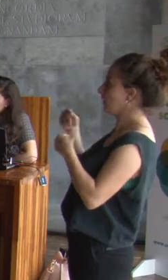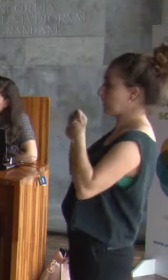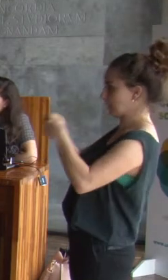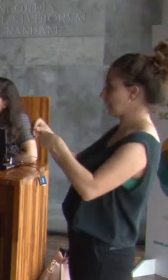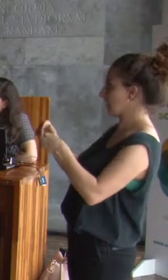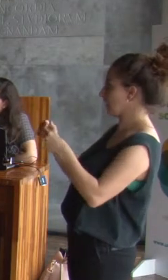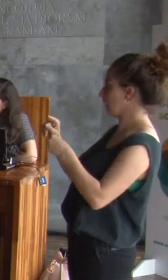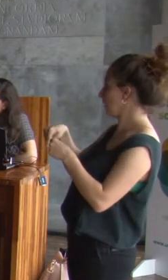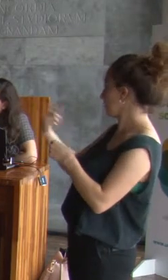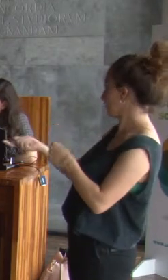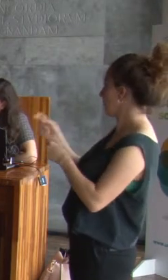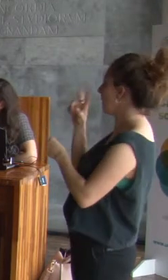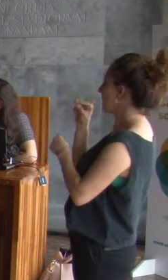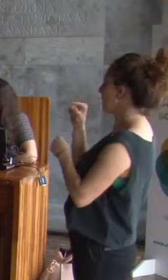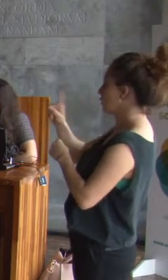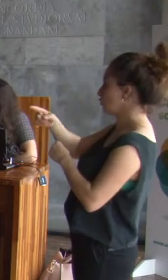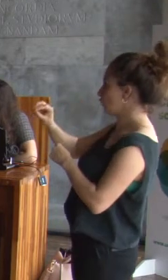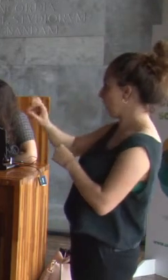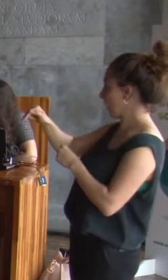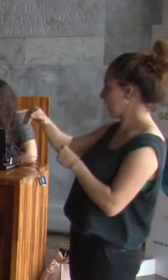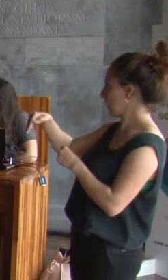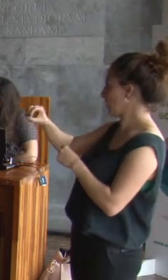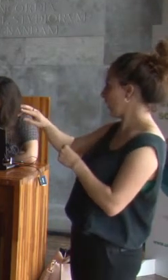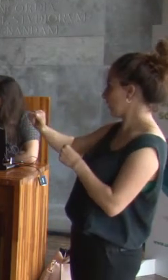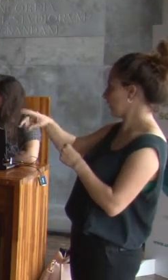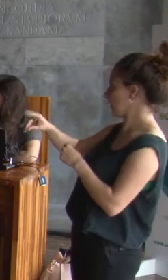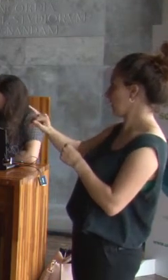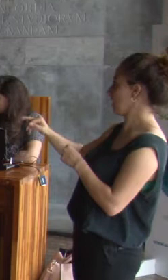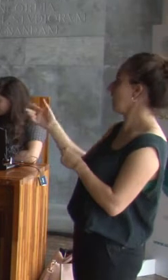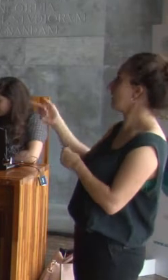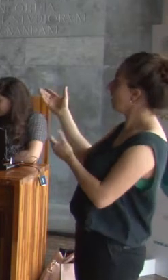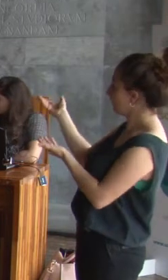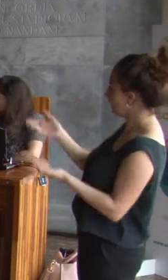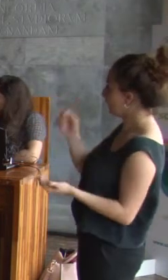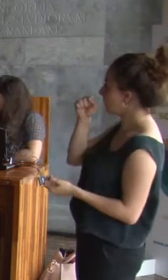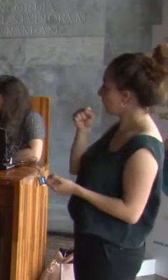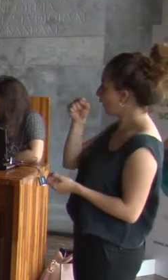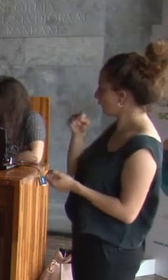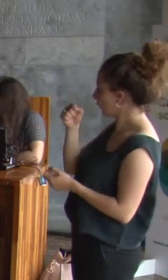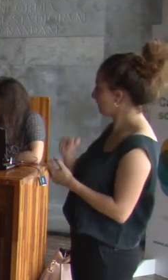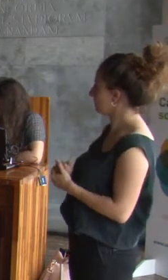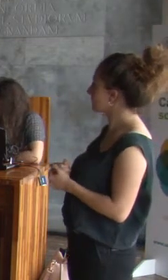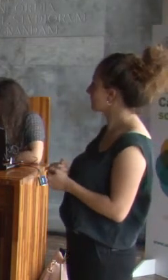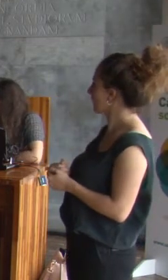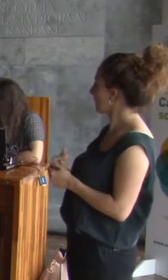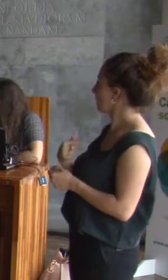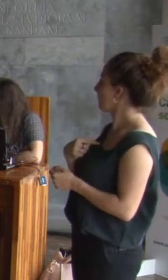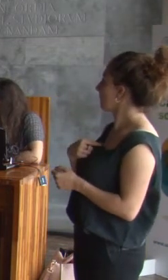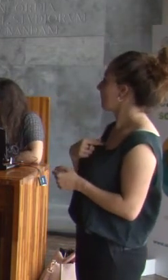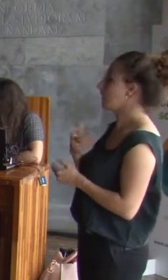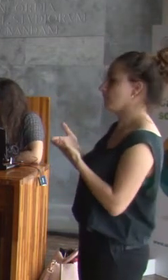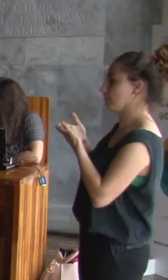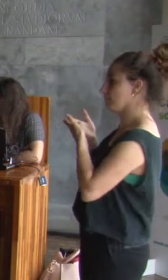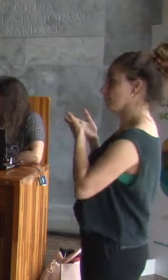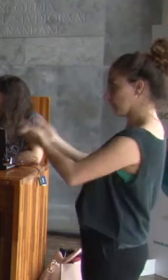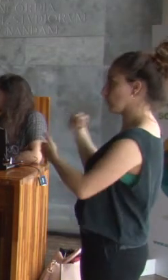next speaker, Giovanni Morandini, who's going to come up to the microphone and I will help with